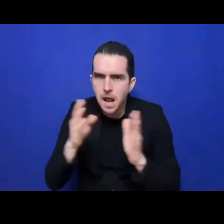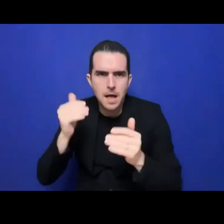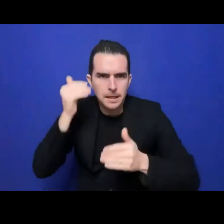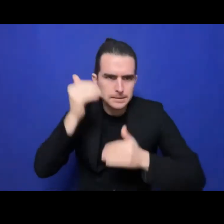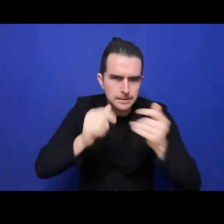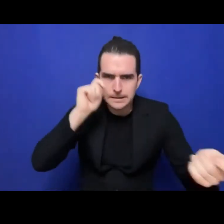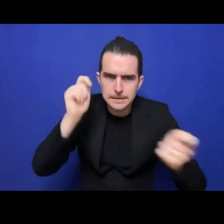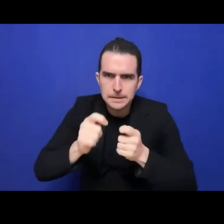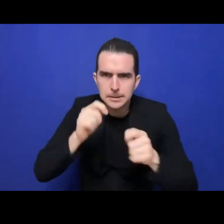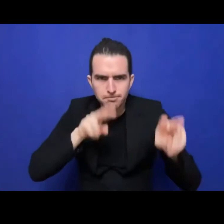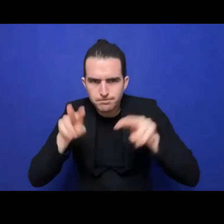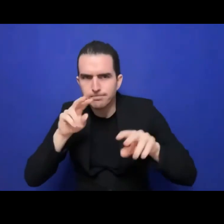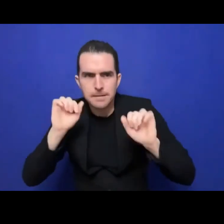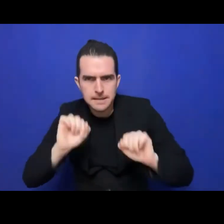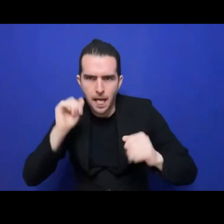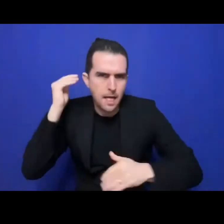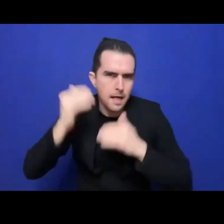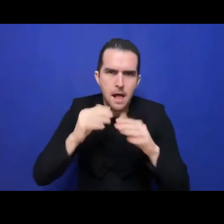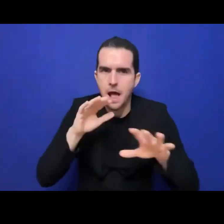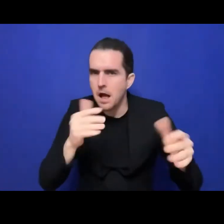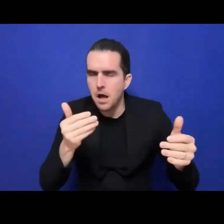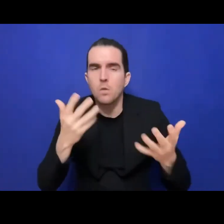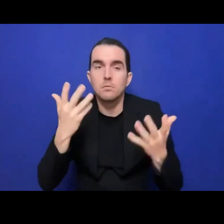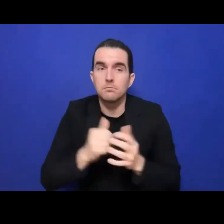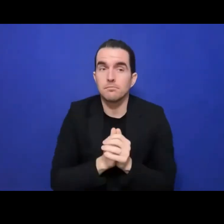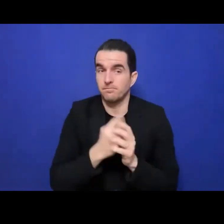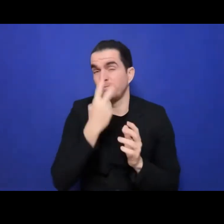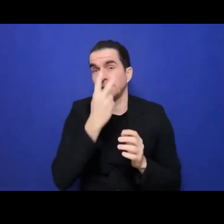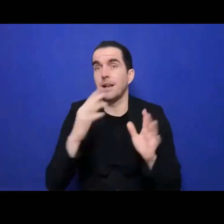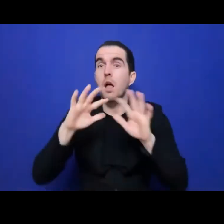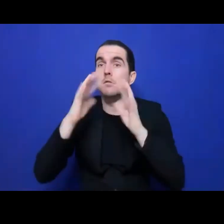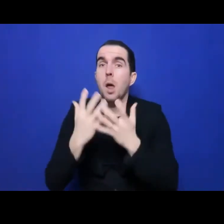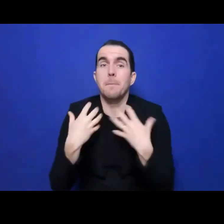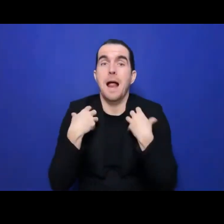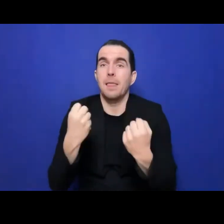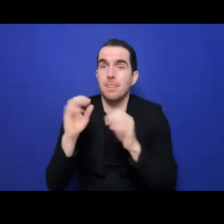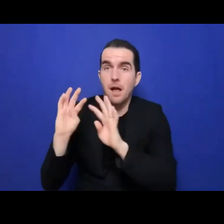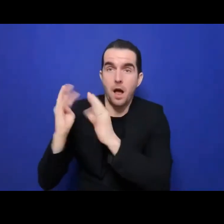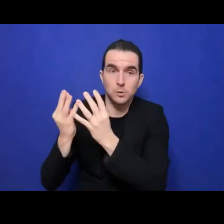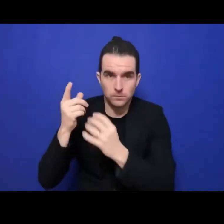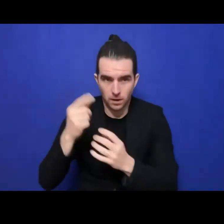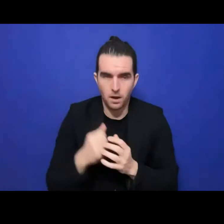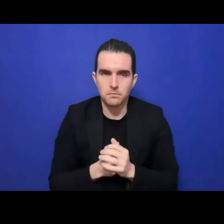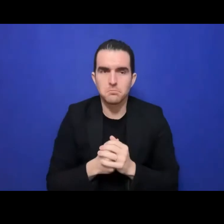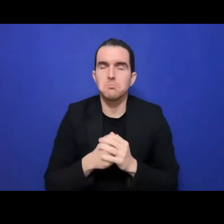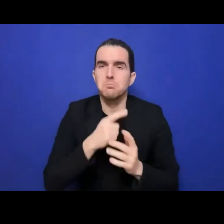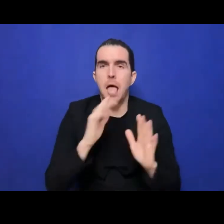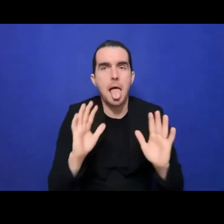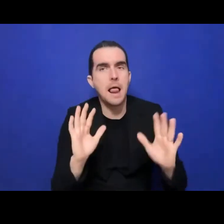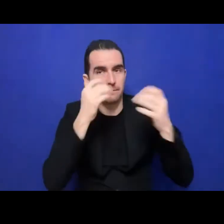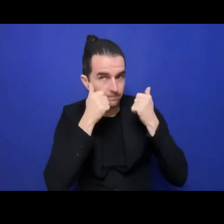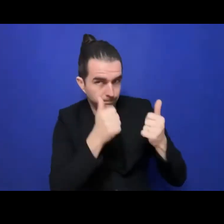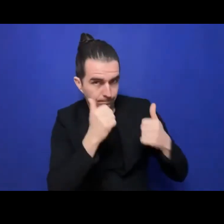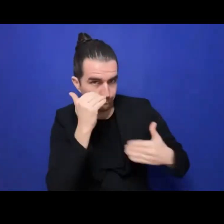IFRC, Living Goods, the NCD Alliance, the People's Health Movement, UNAIDS, and